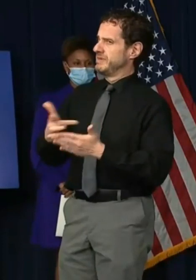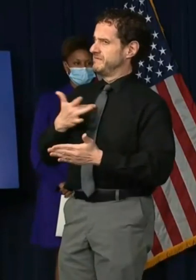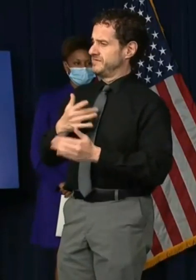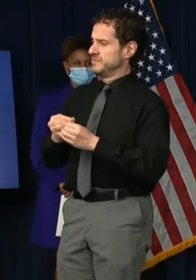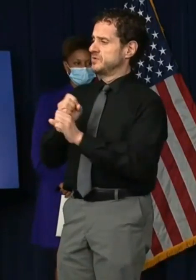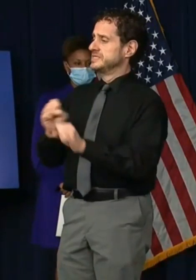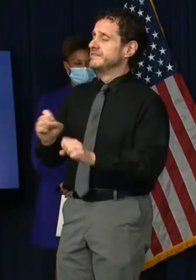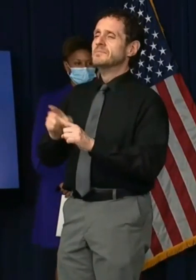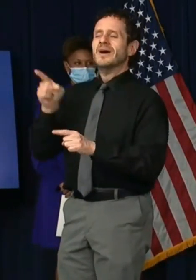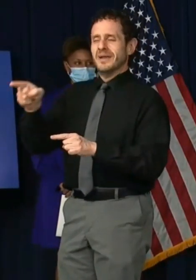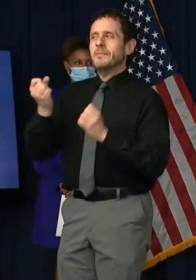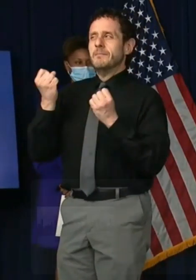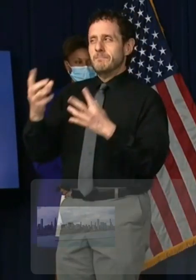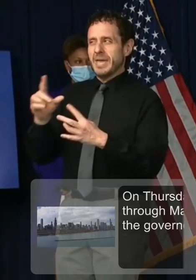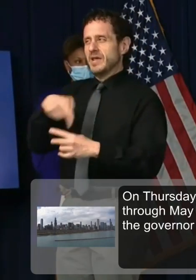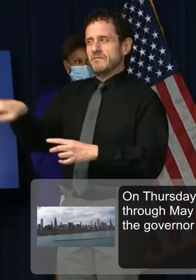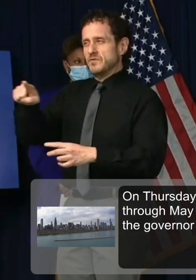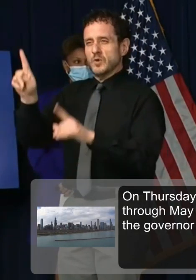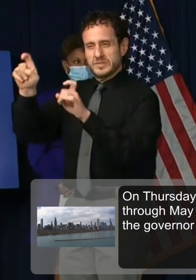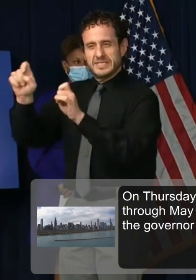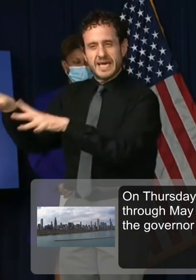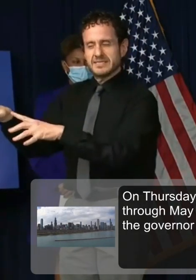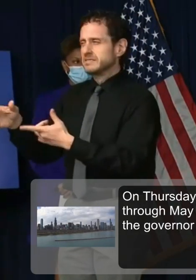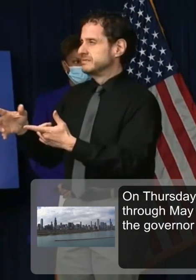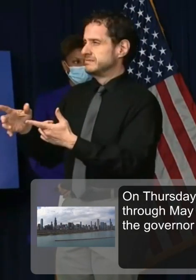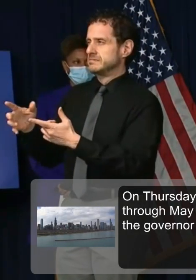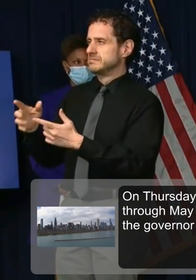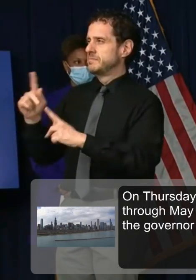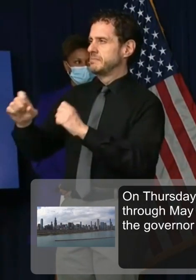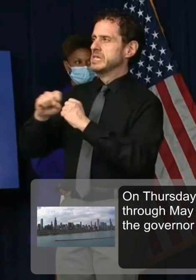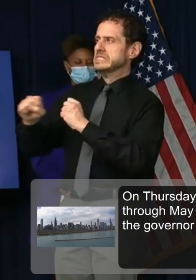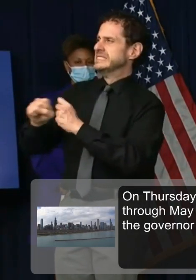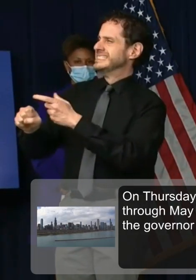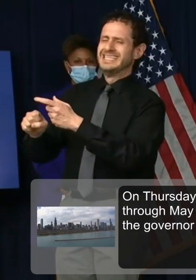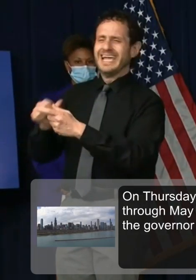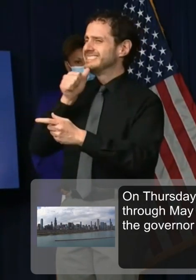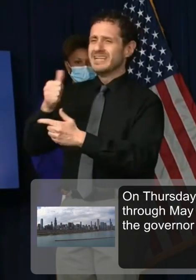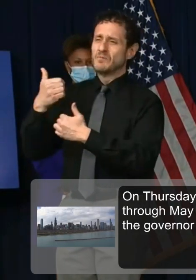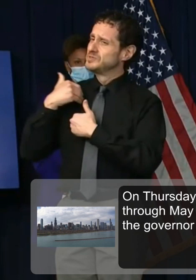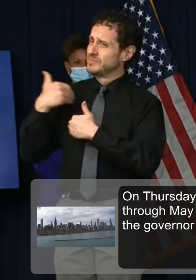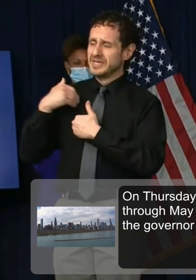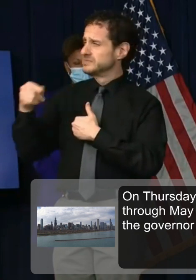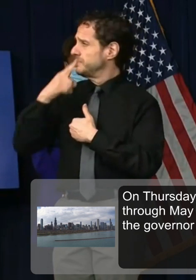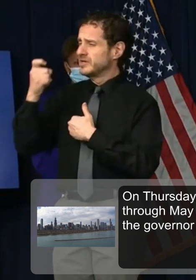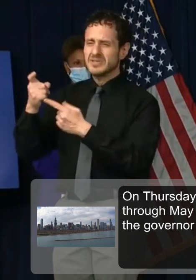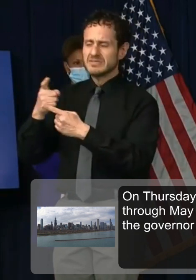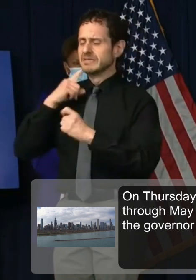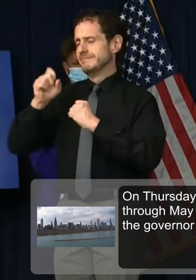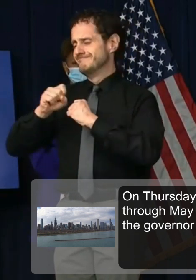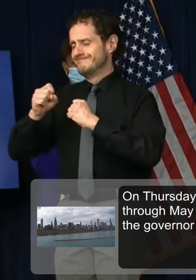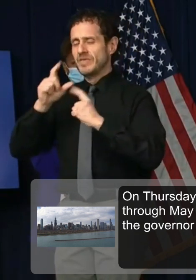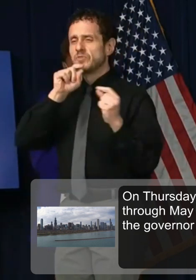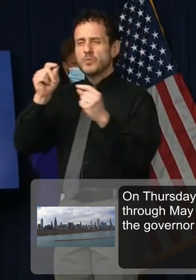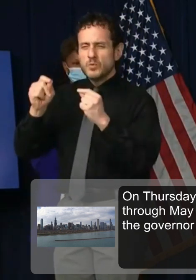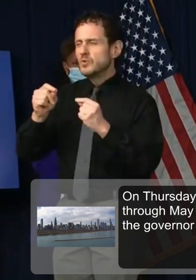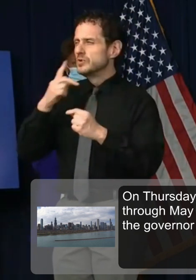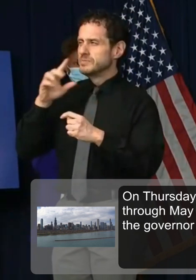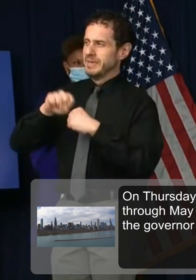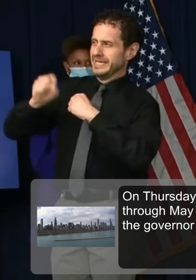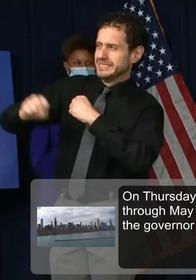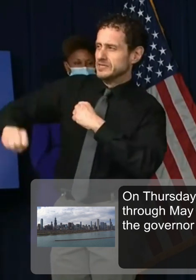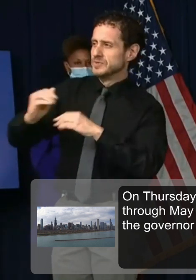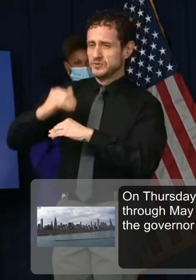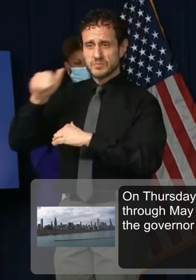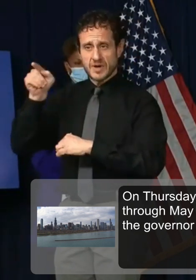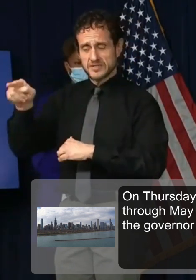tests promoted in a way that errs on the side of irresponsible. To be clear, these tests are not quite where we need